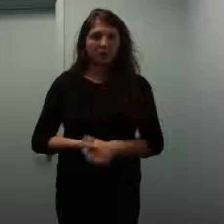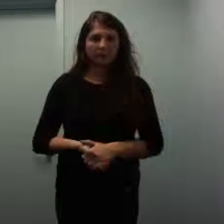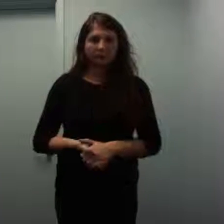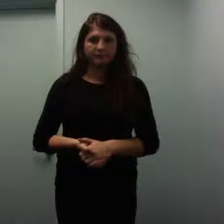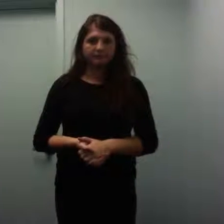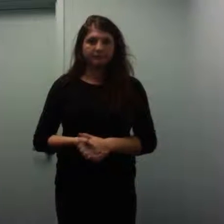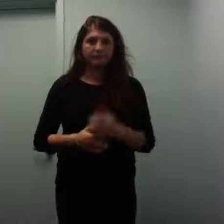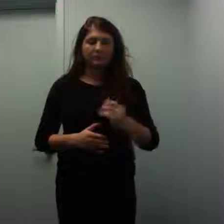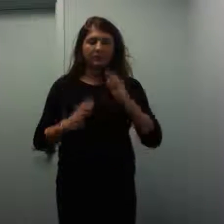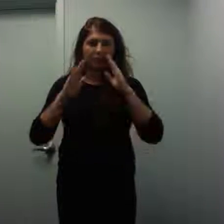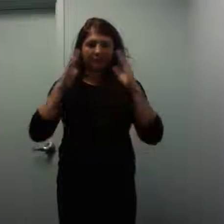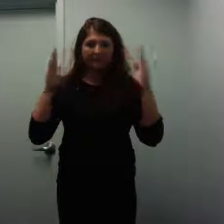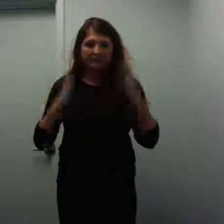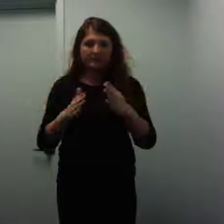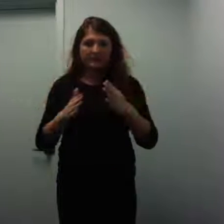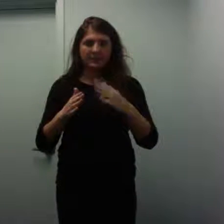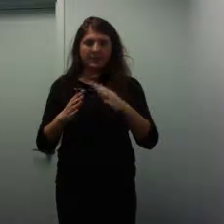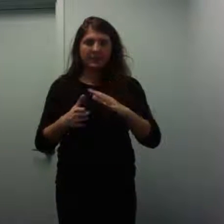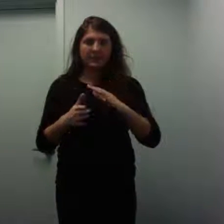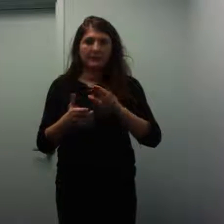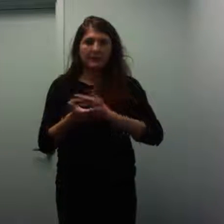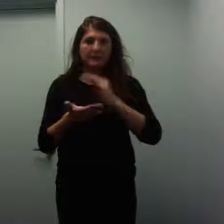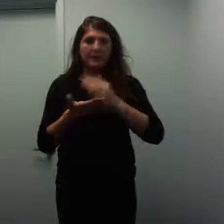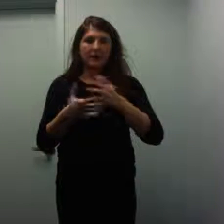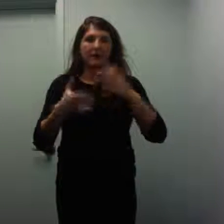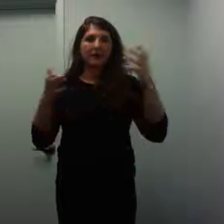the atmosphere can hold. Next term.